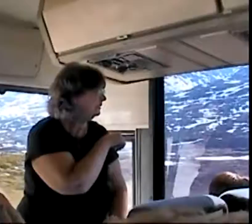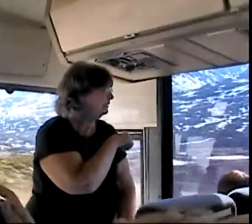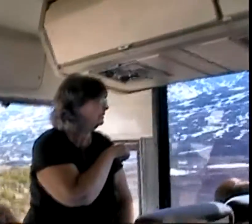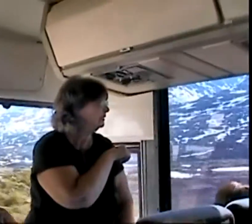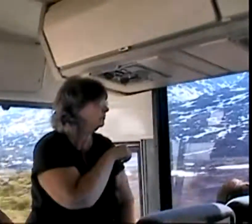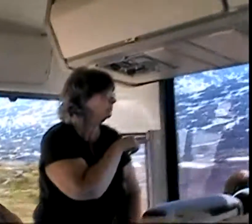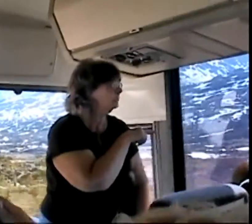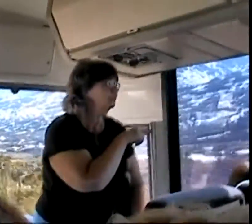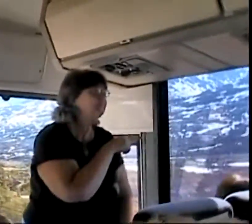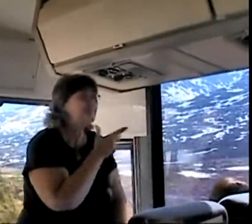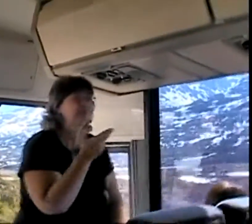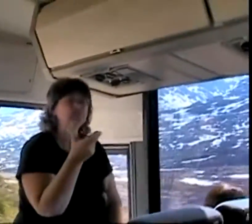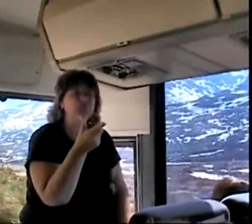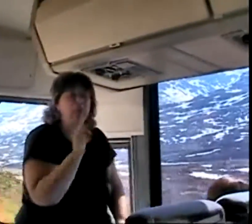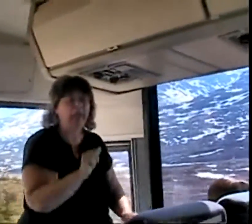you can kind of step over them.